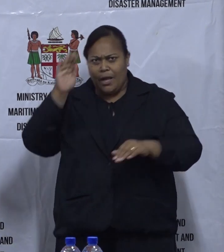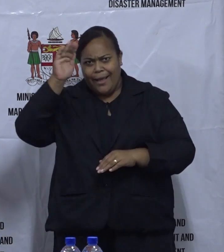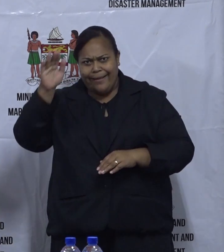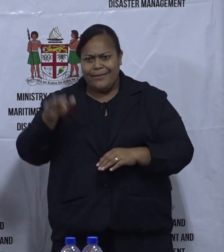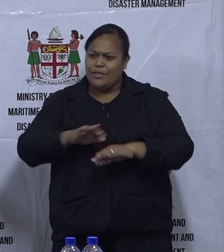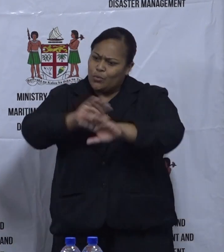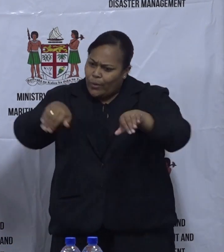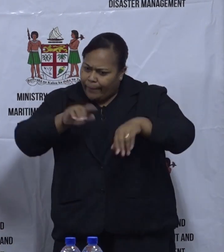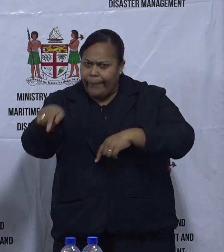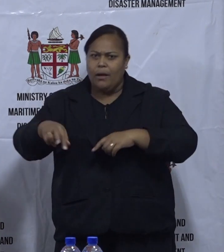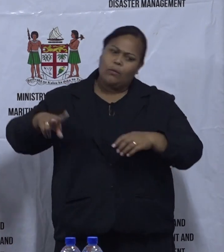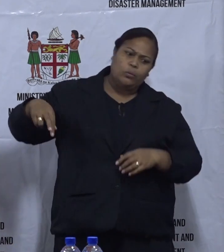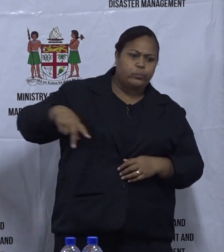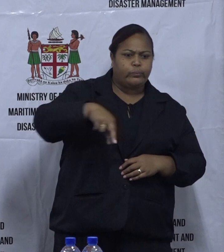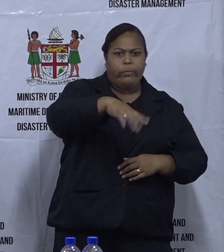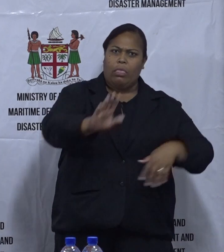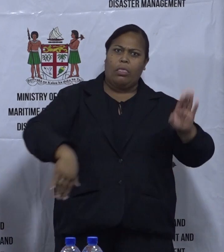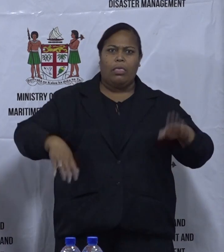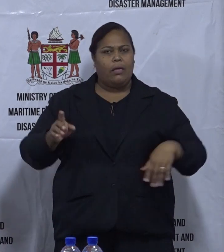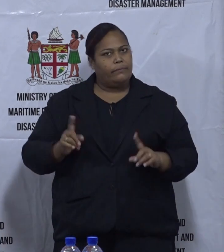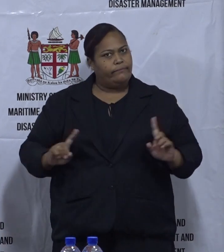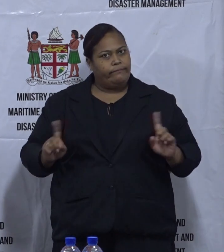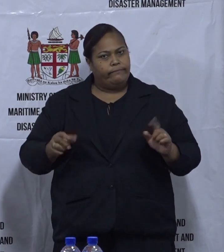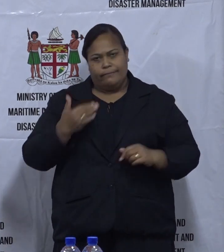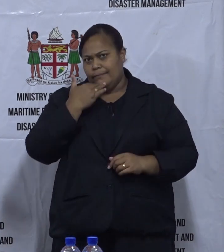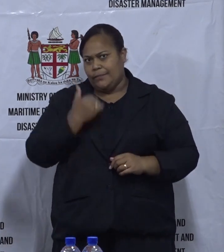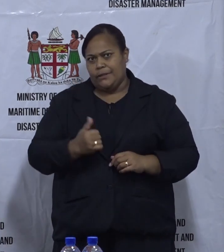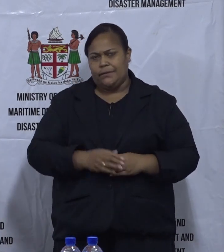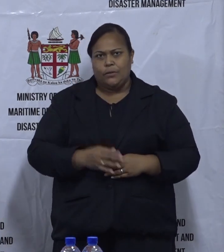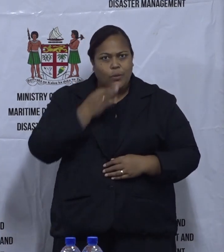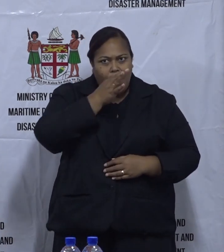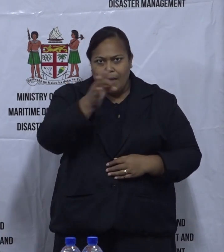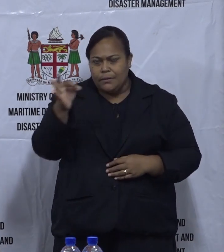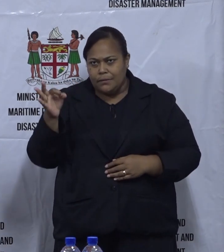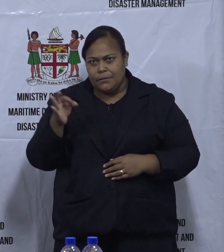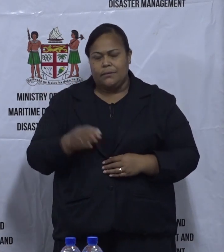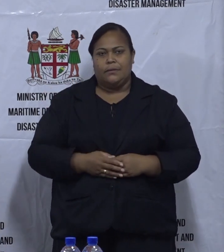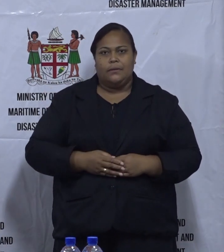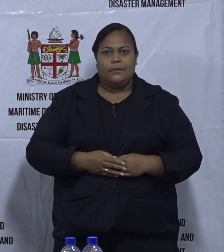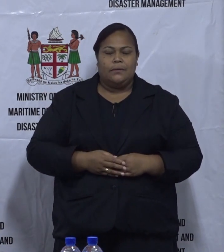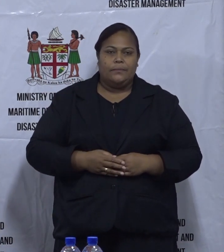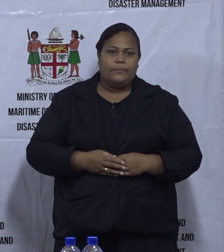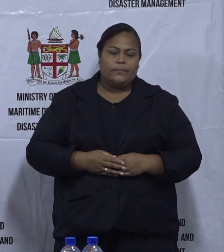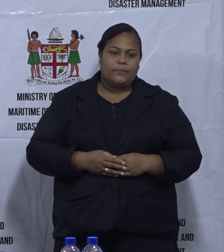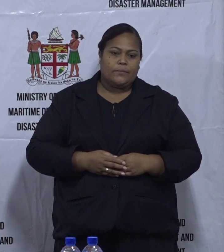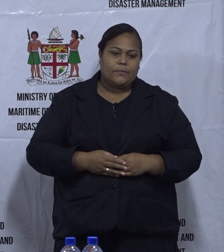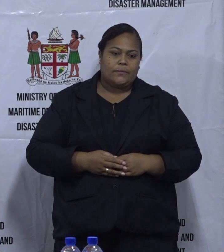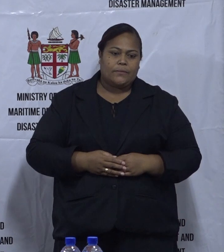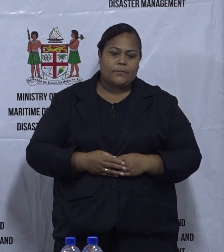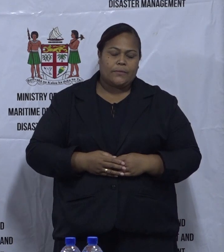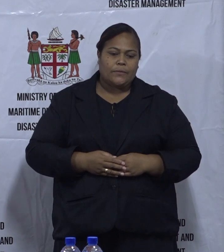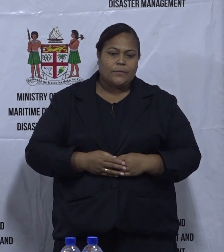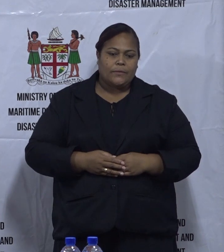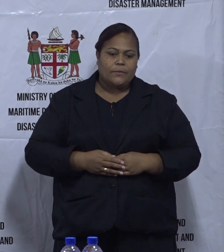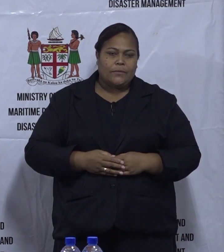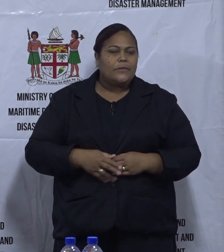crossing flooded rivers and walkways. We urge the general public to